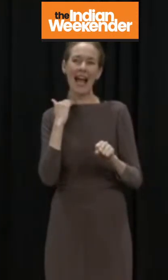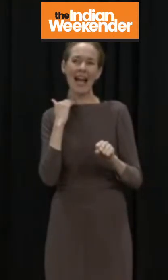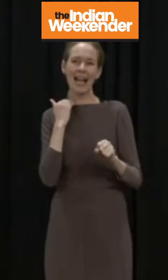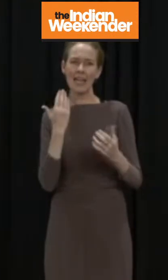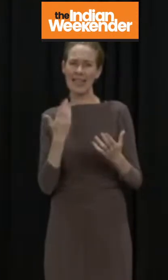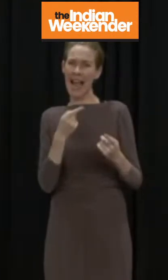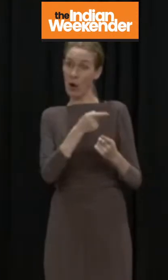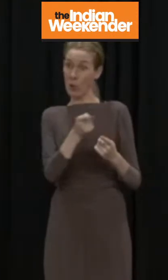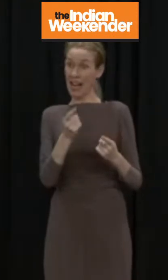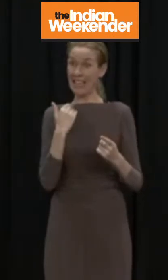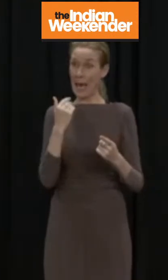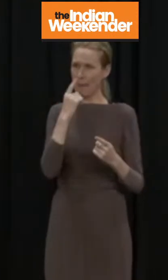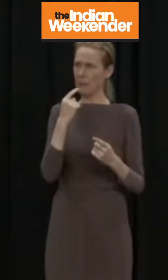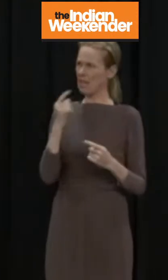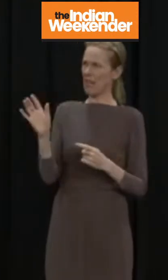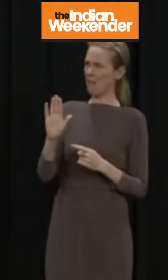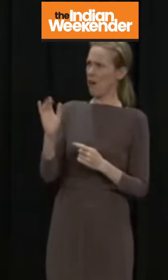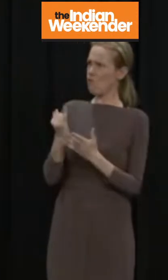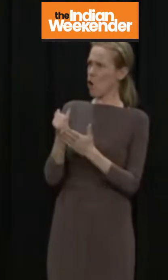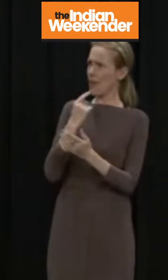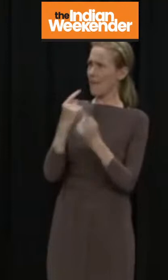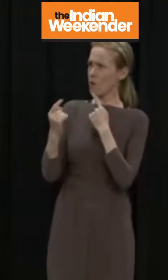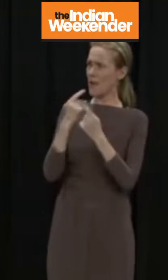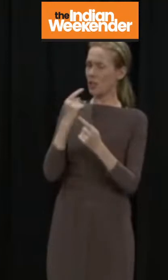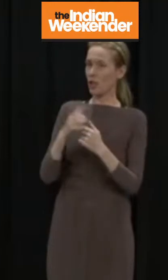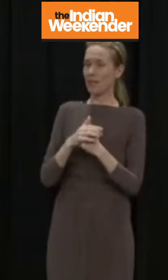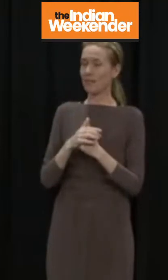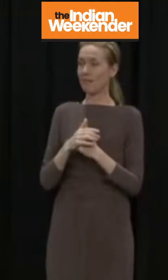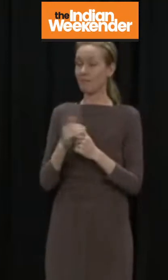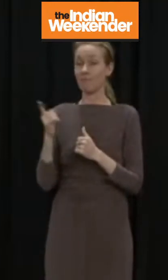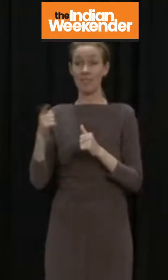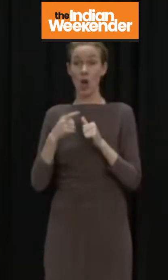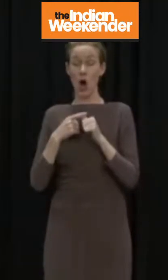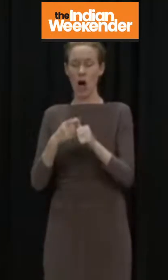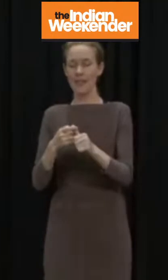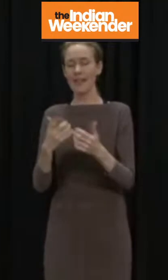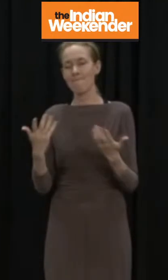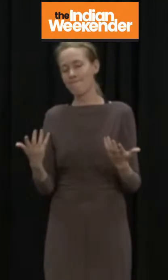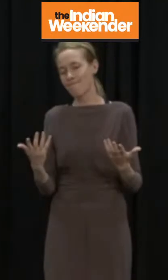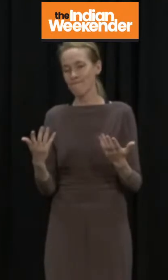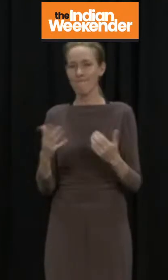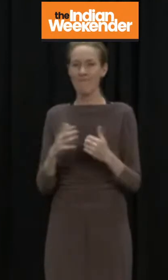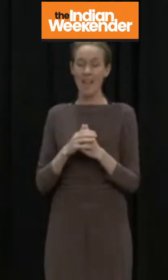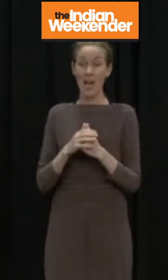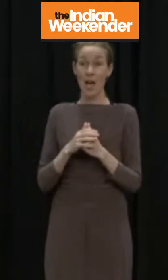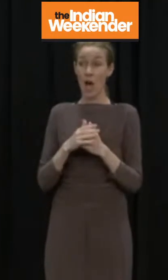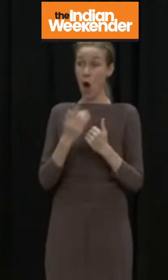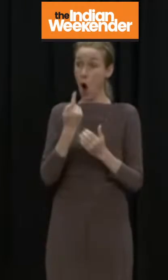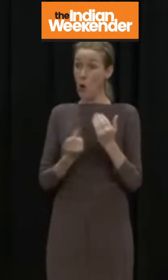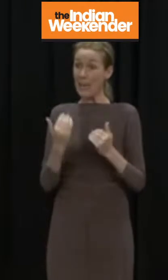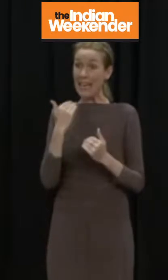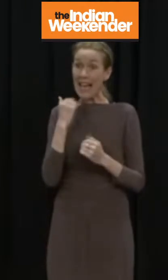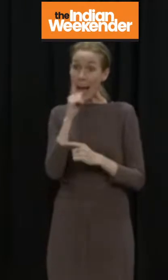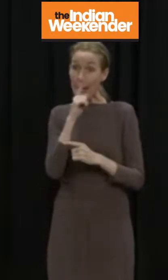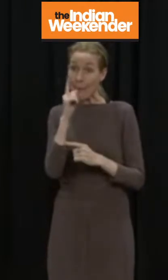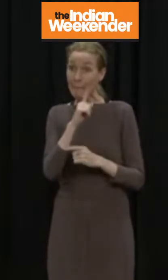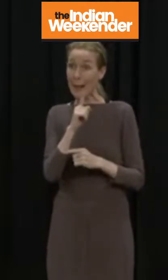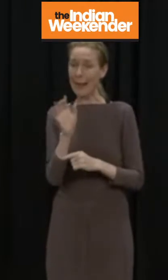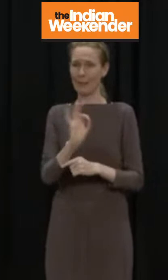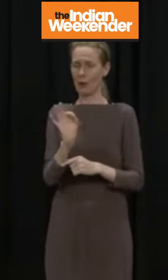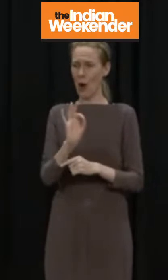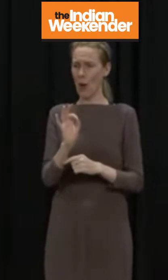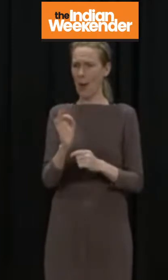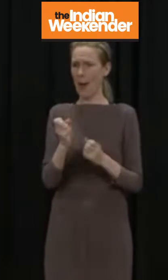debate in there about this. I do just want to say that gang members are not the only ones involved here. There are a lot of other people who have tested positive